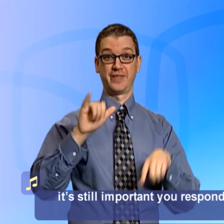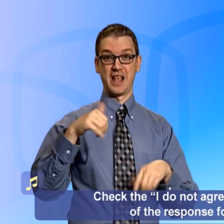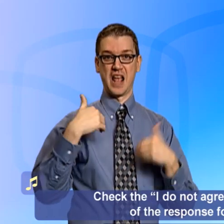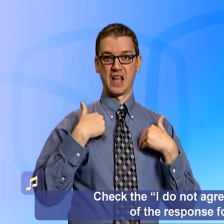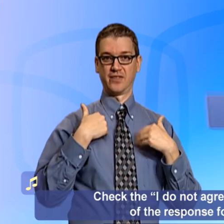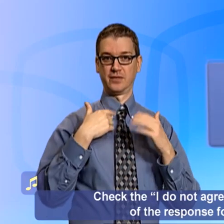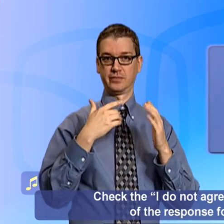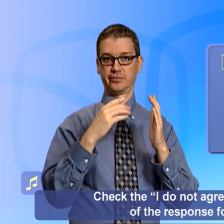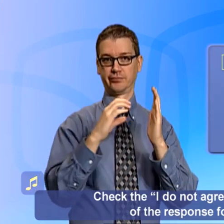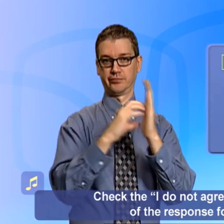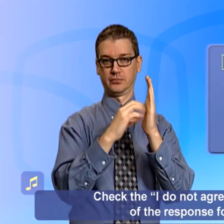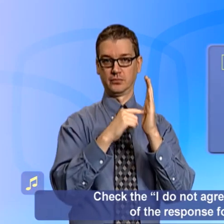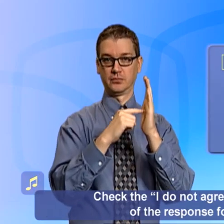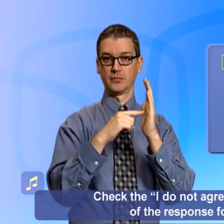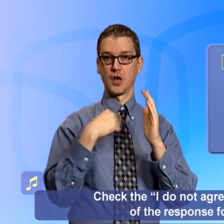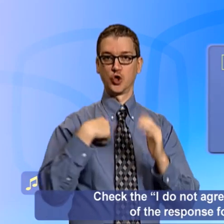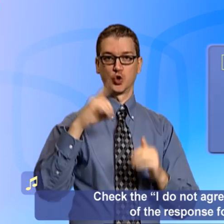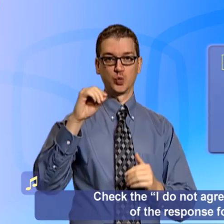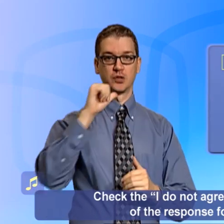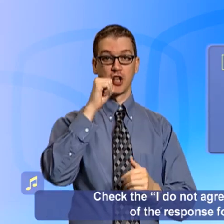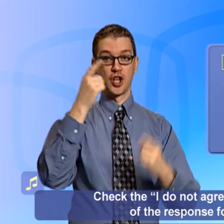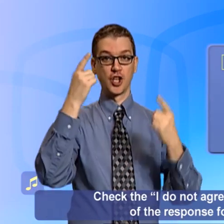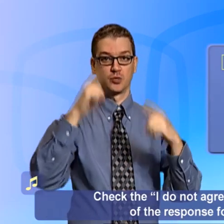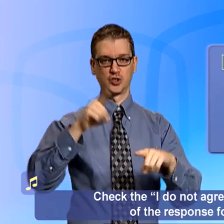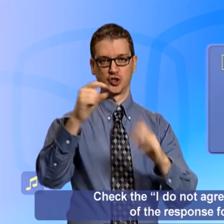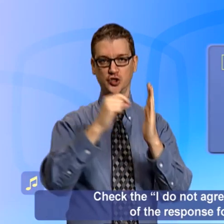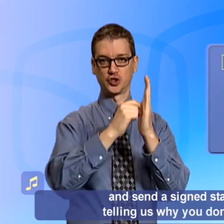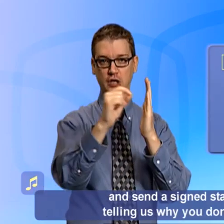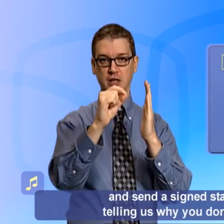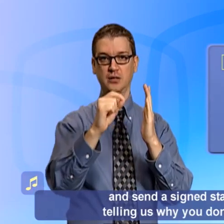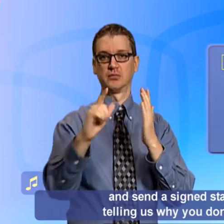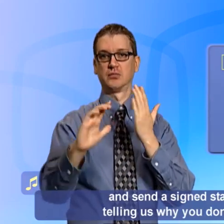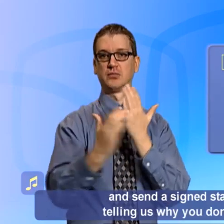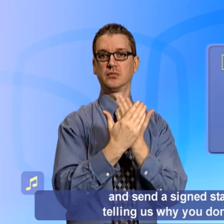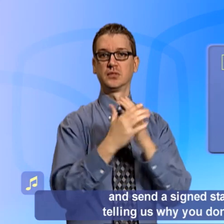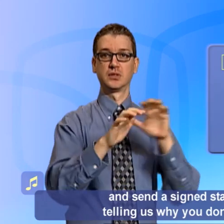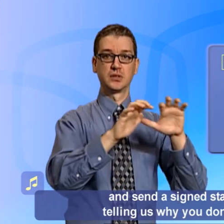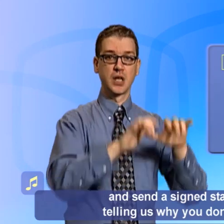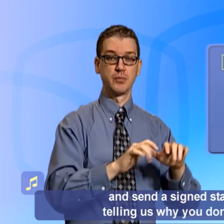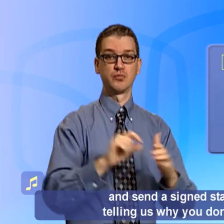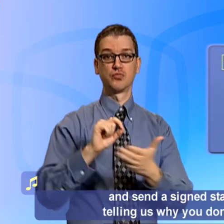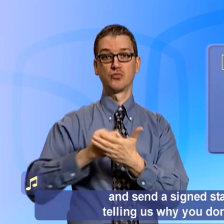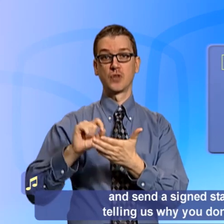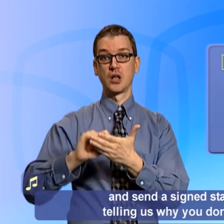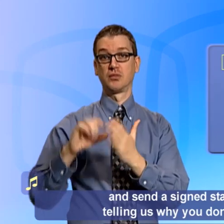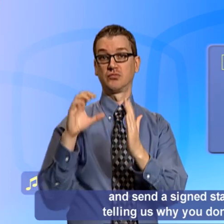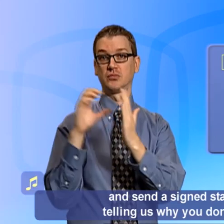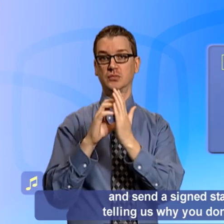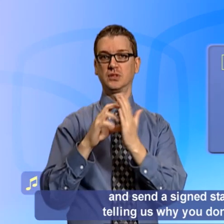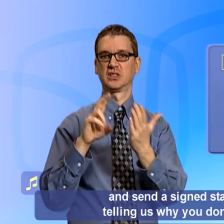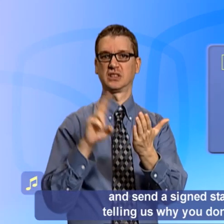Check the I do not agree section of the response form and send a signed statement telling us why you don't agree.